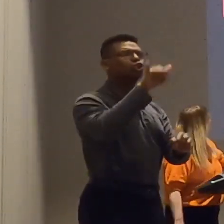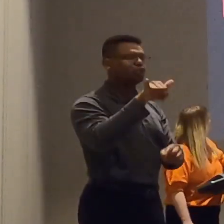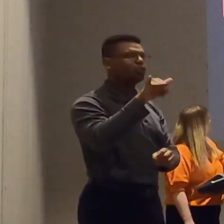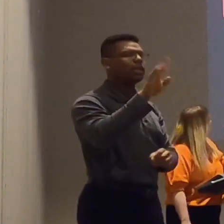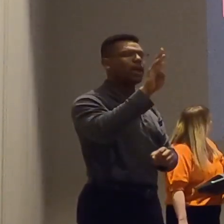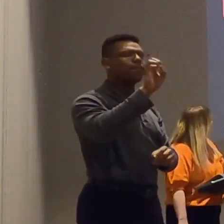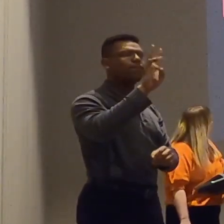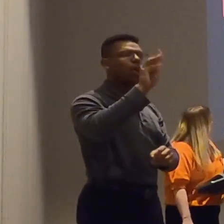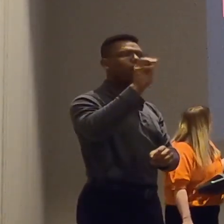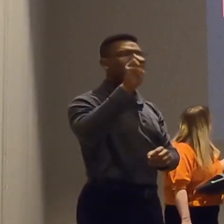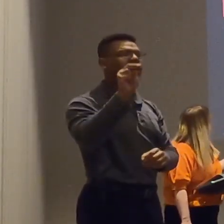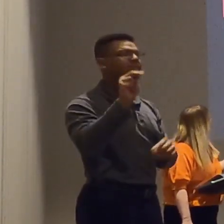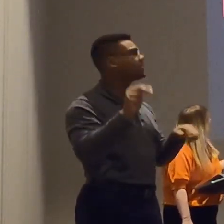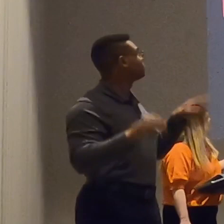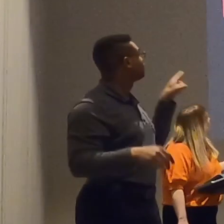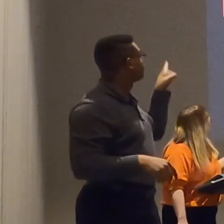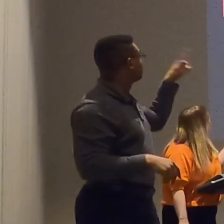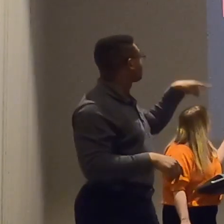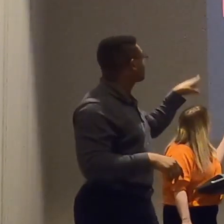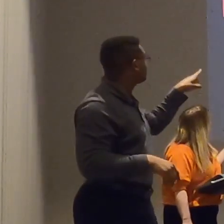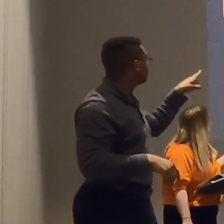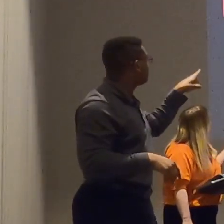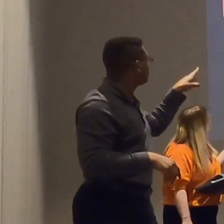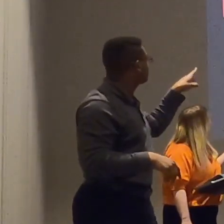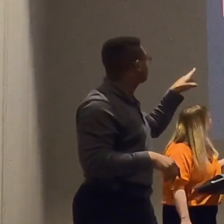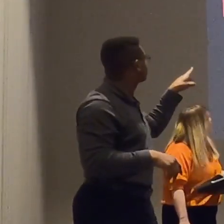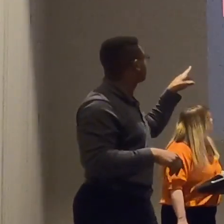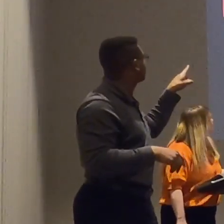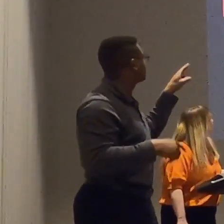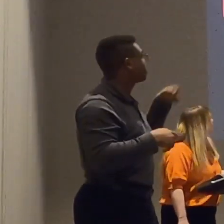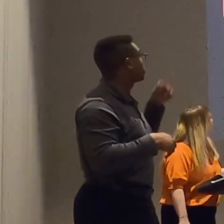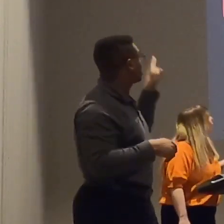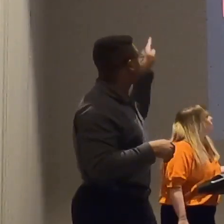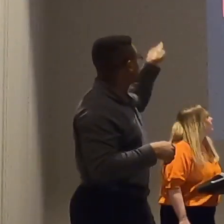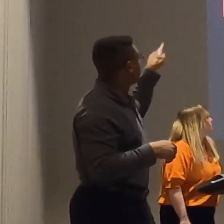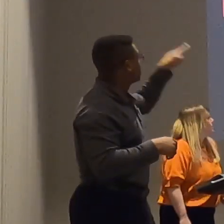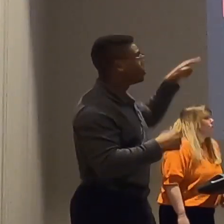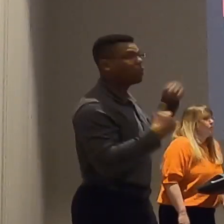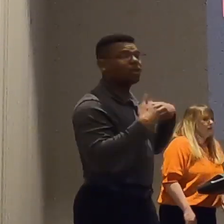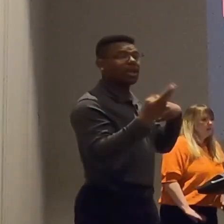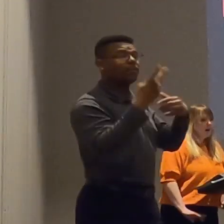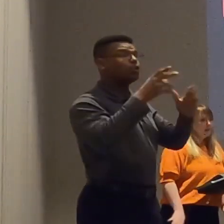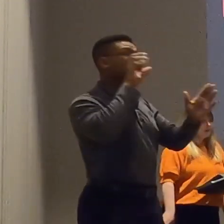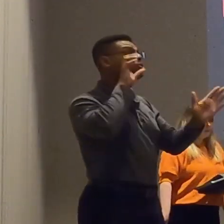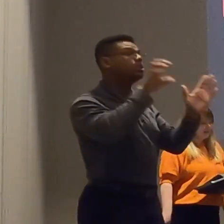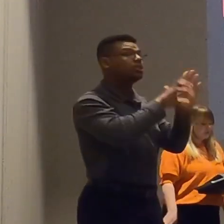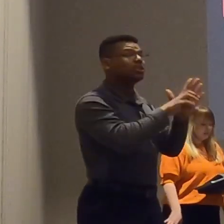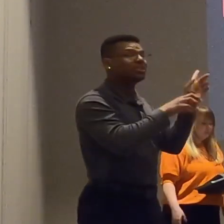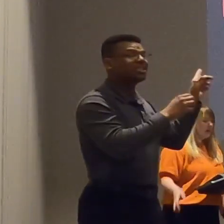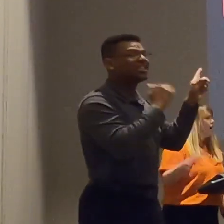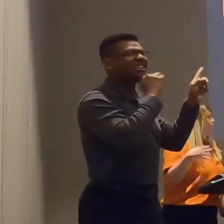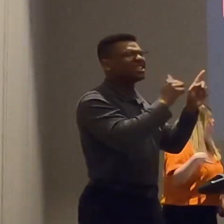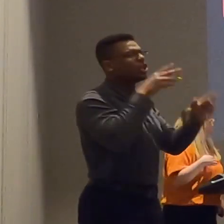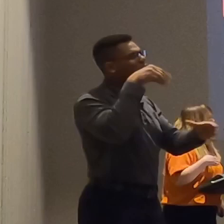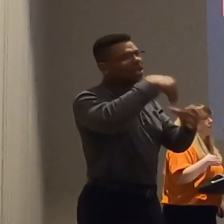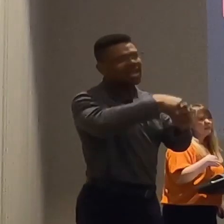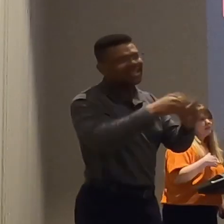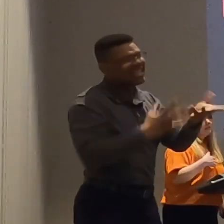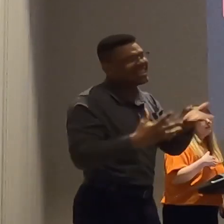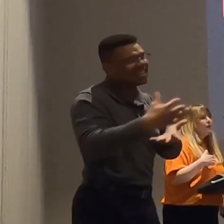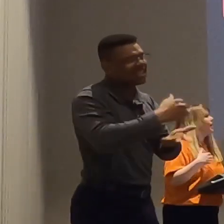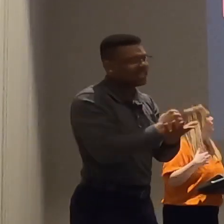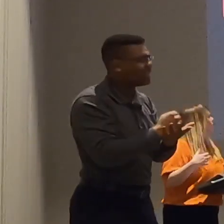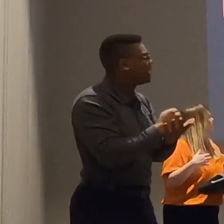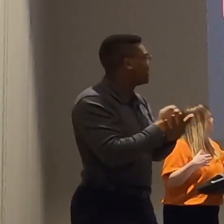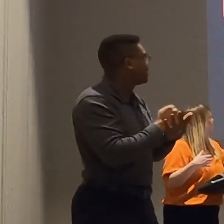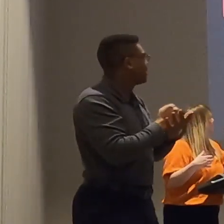Bowman, who's on the right here, and then on the left here we have 2 images or artworks by Bowman that are not in our collection. I'm going to be doing